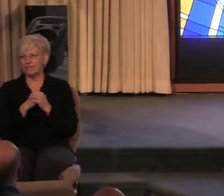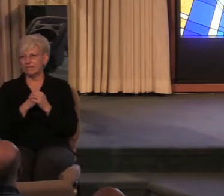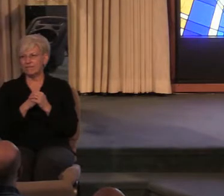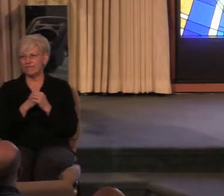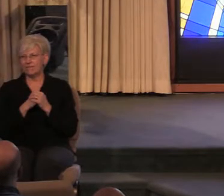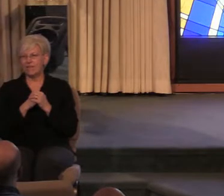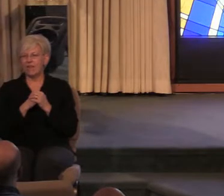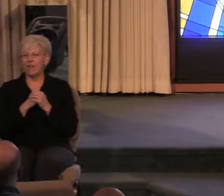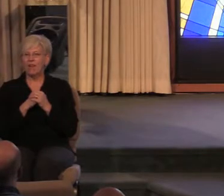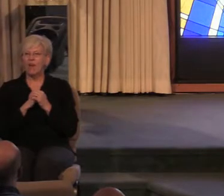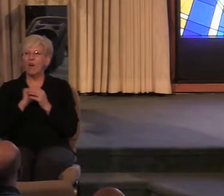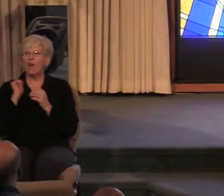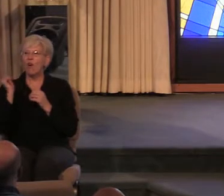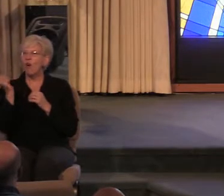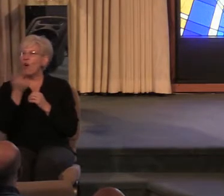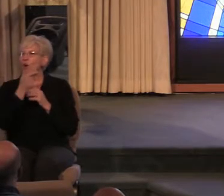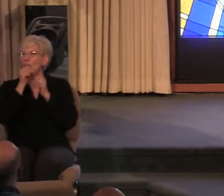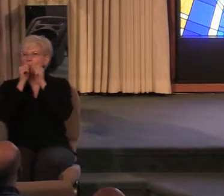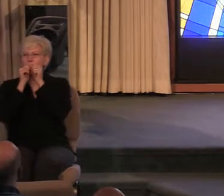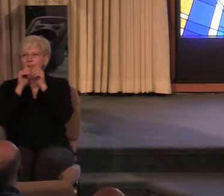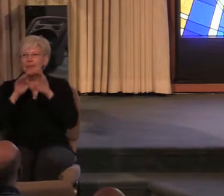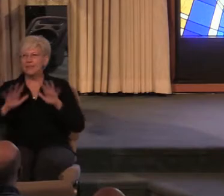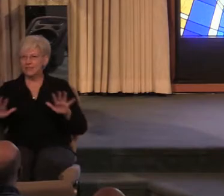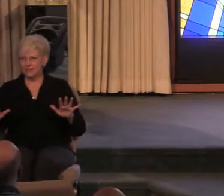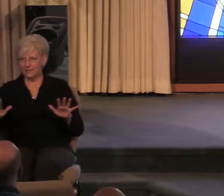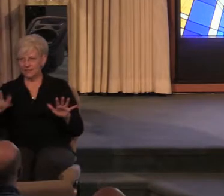All the blessings that we have.